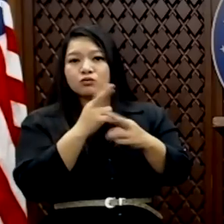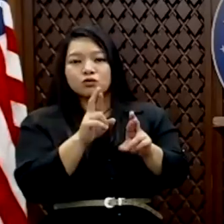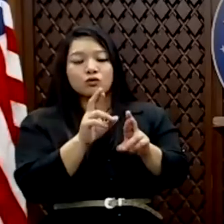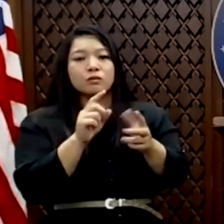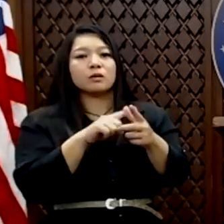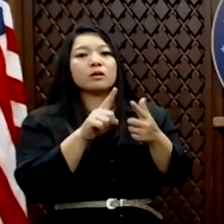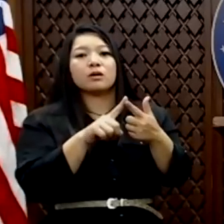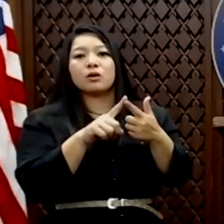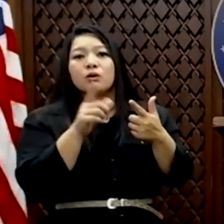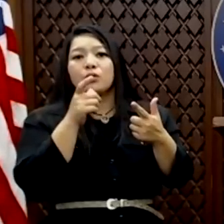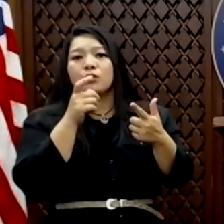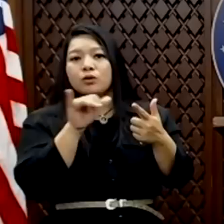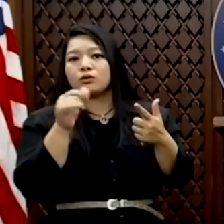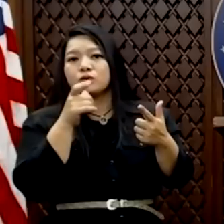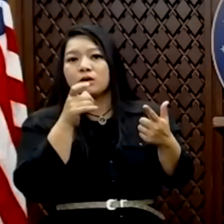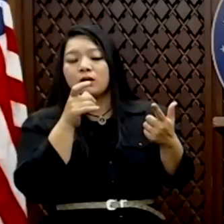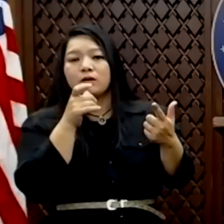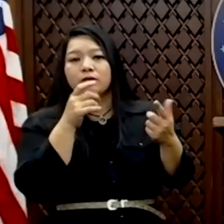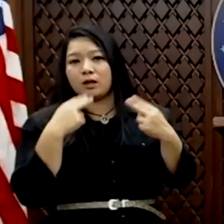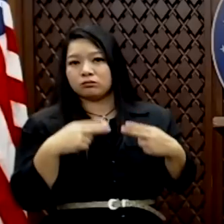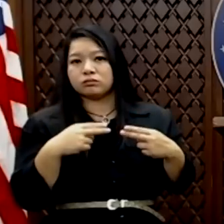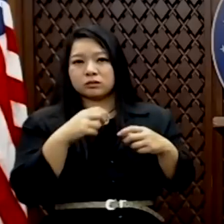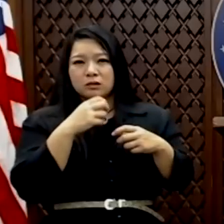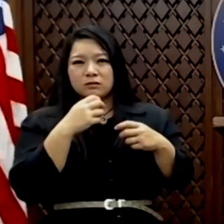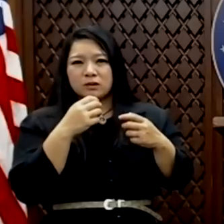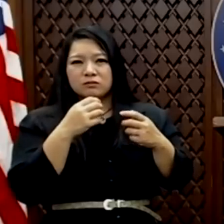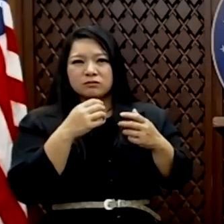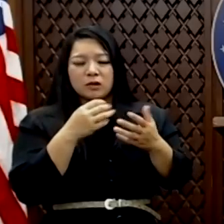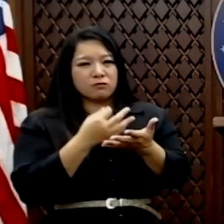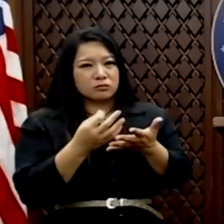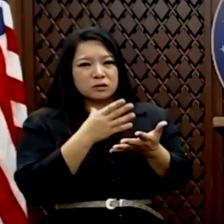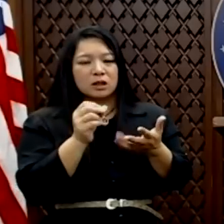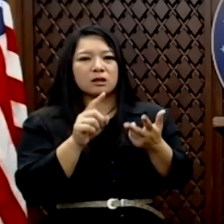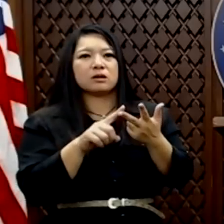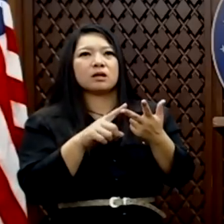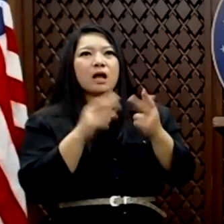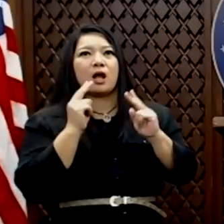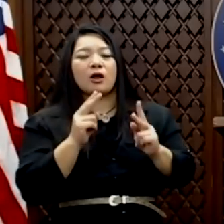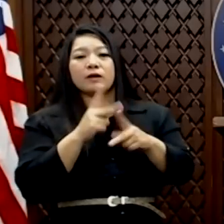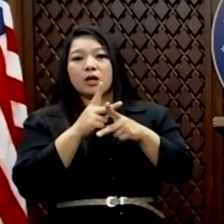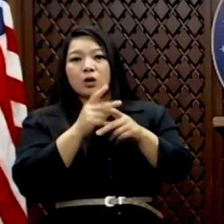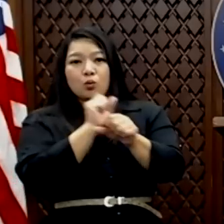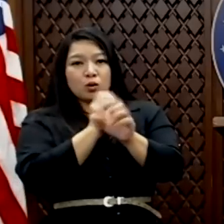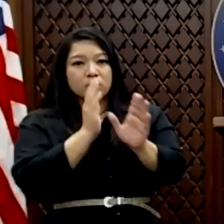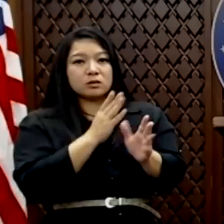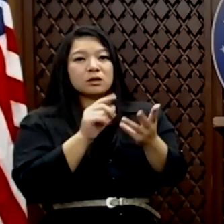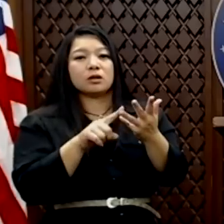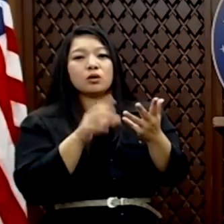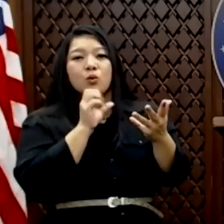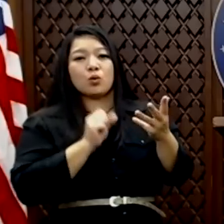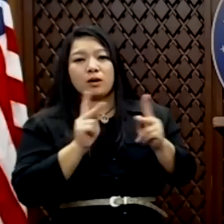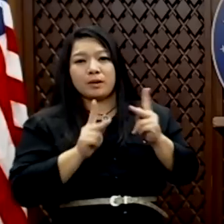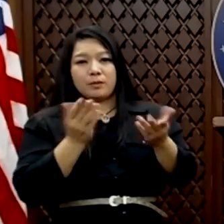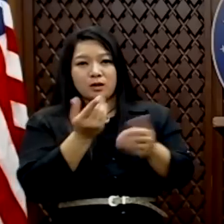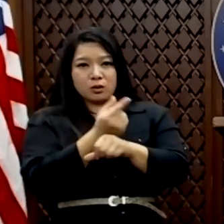have comorbidities, our healthcare workers, and also our UMCO.